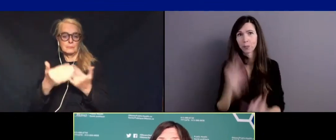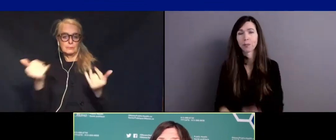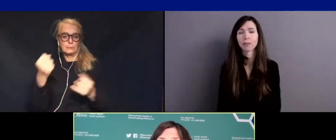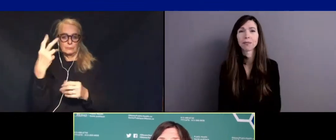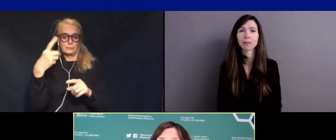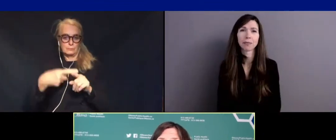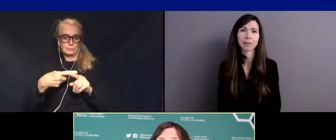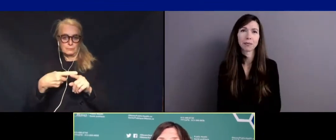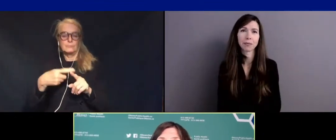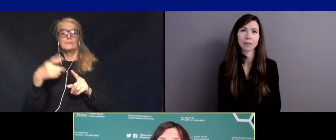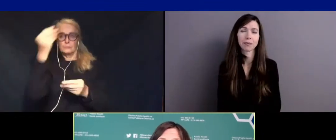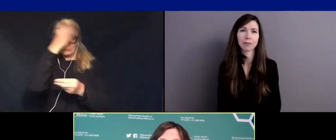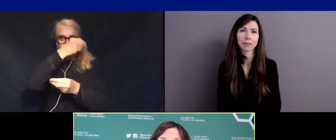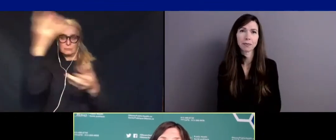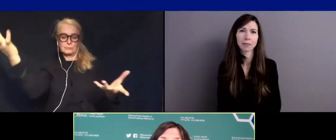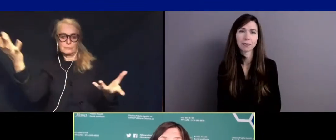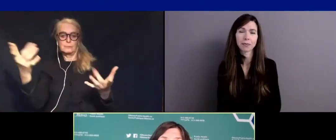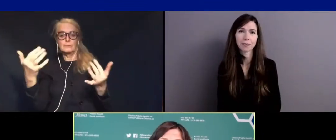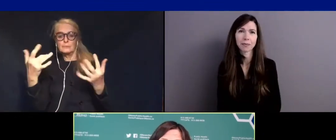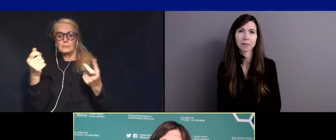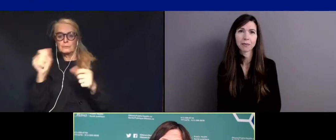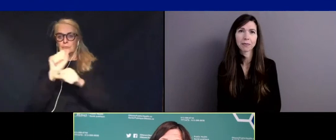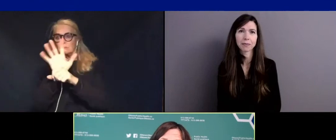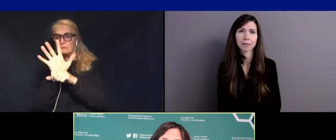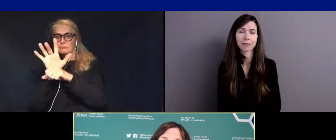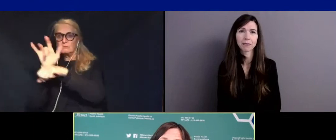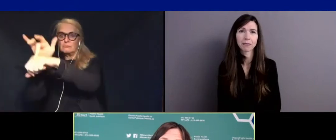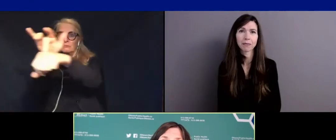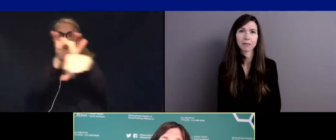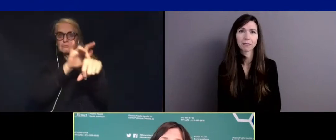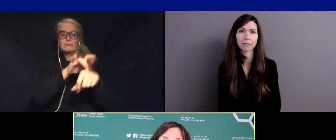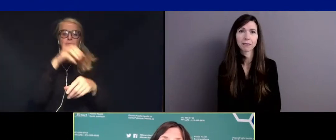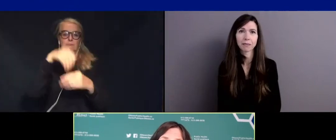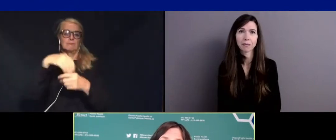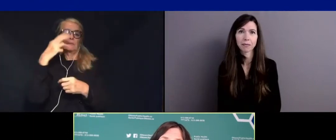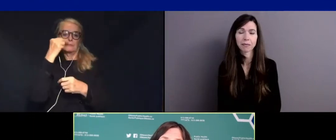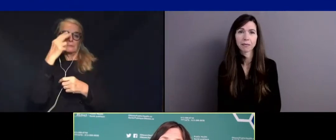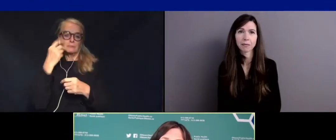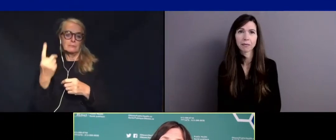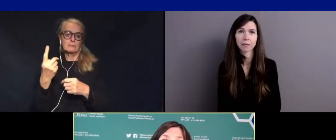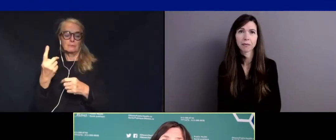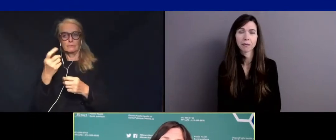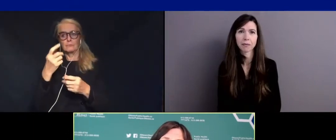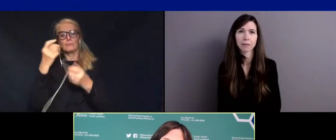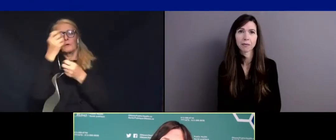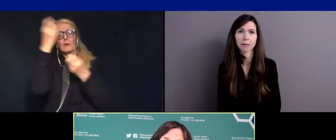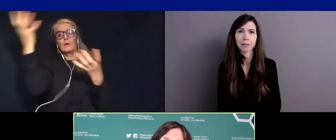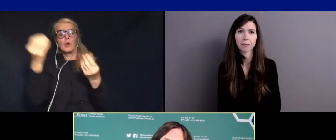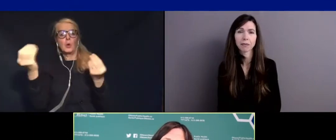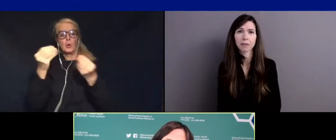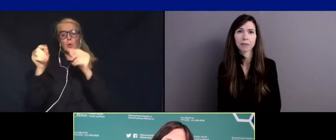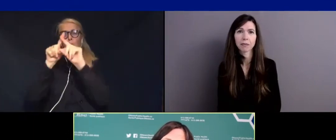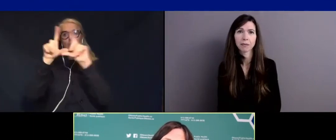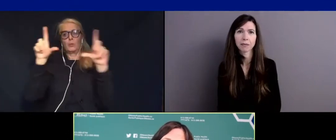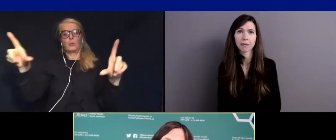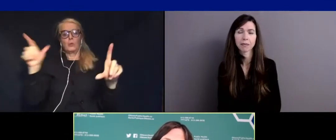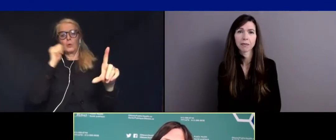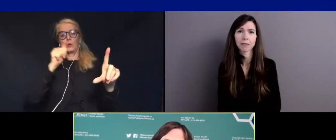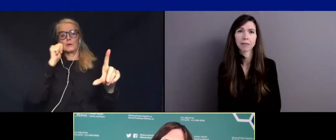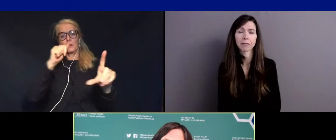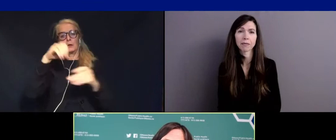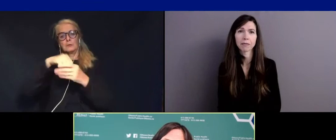nombre d'éclosions dans les sports et les loisirs sur notre tableau de bord quotidien de la